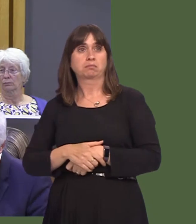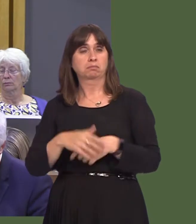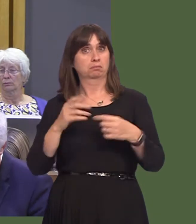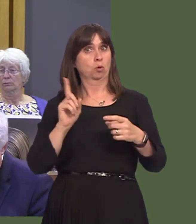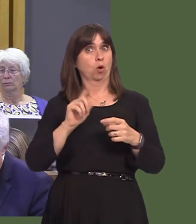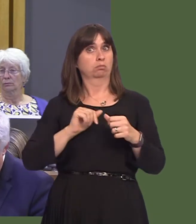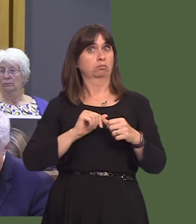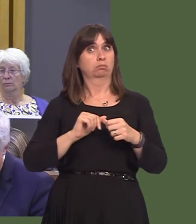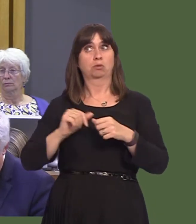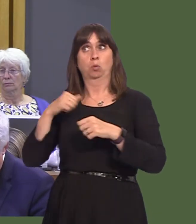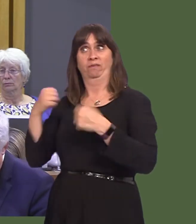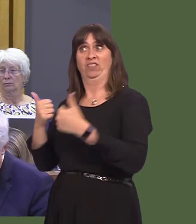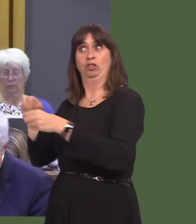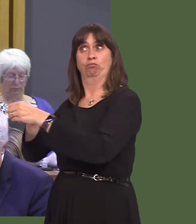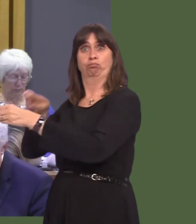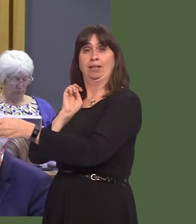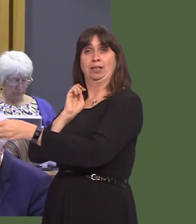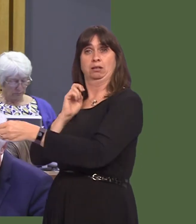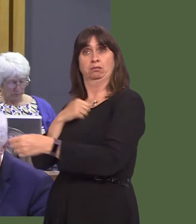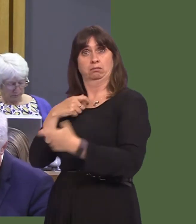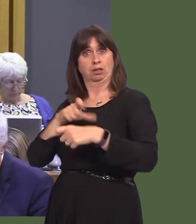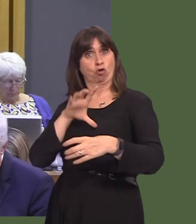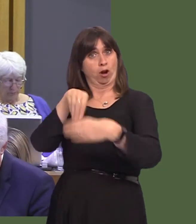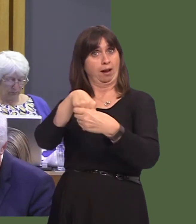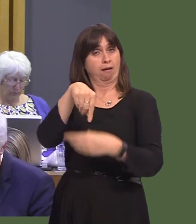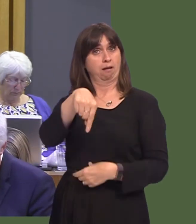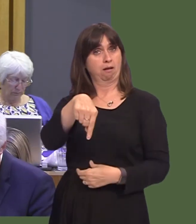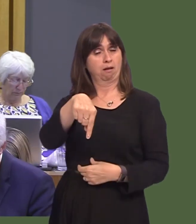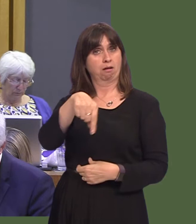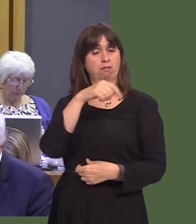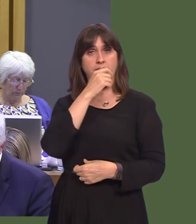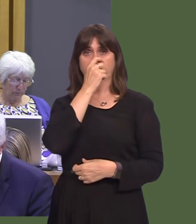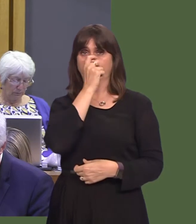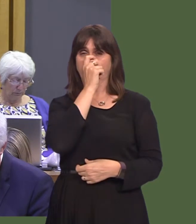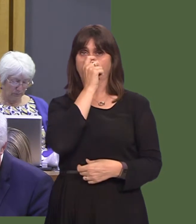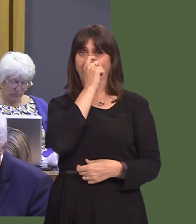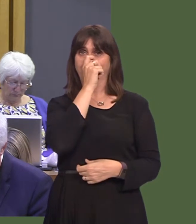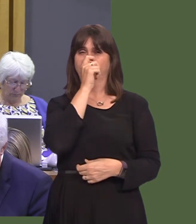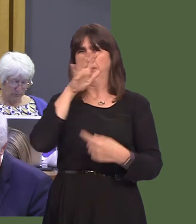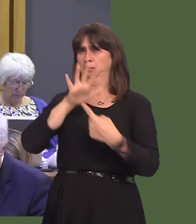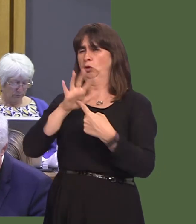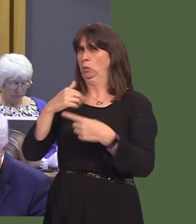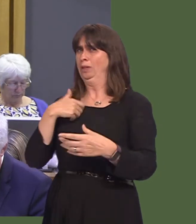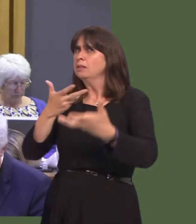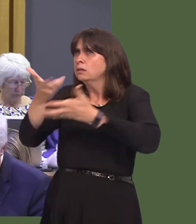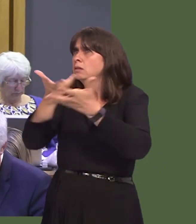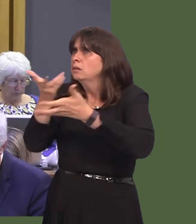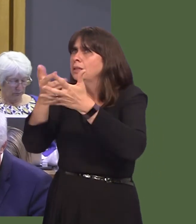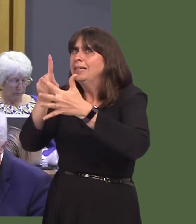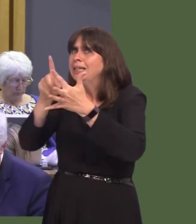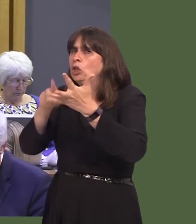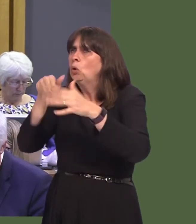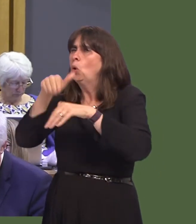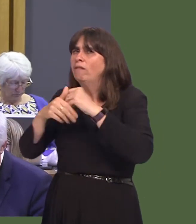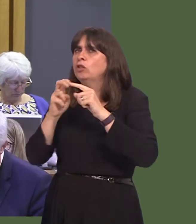of post-Brexit planning? Because the extent to which we coordinate with the EU on improvements to our major